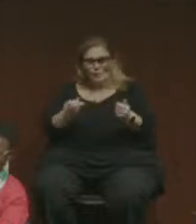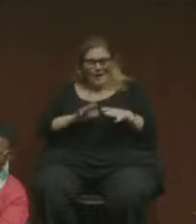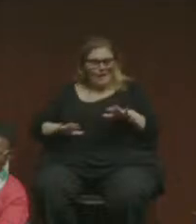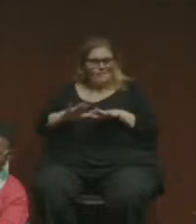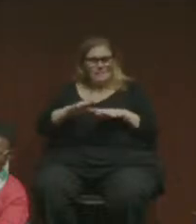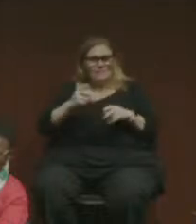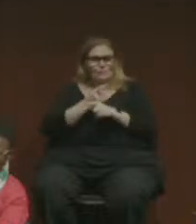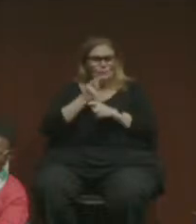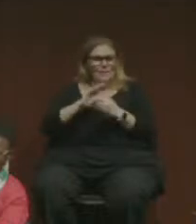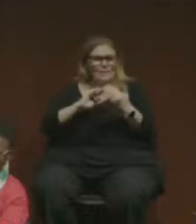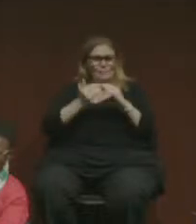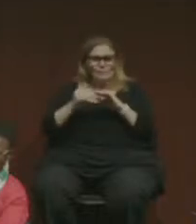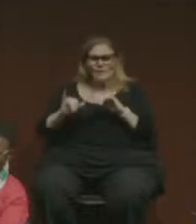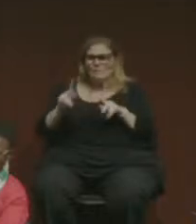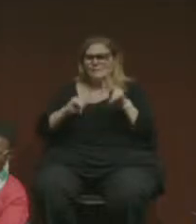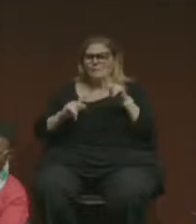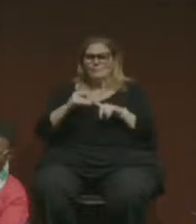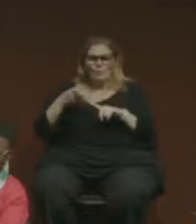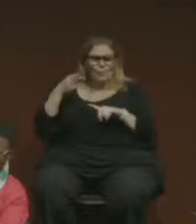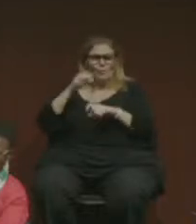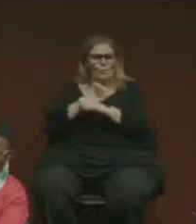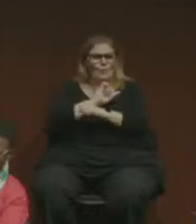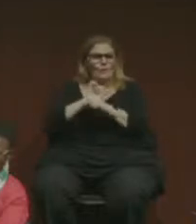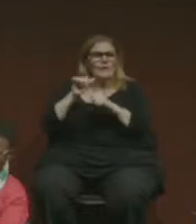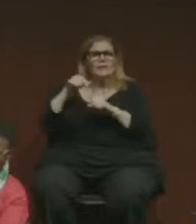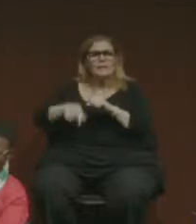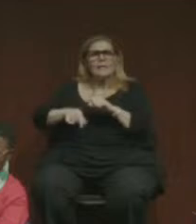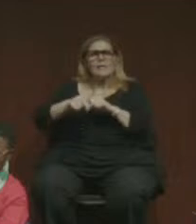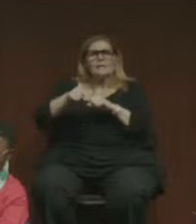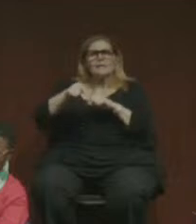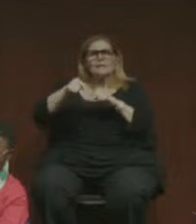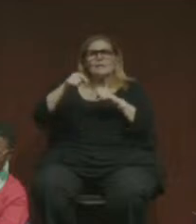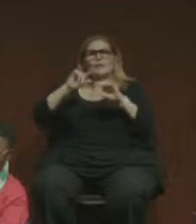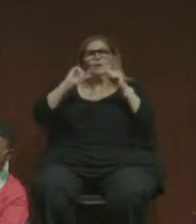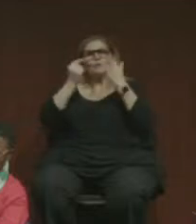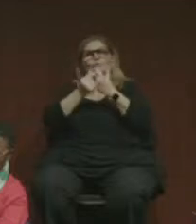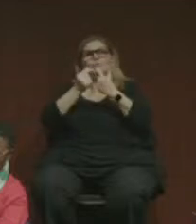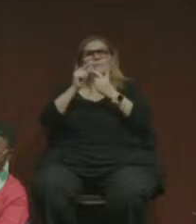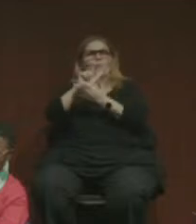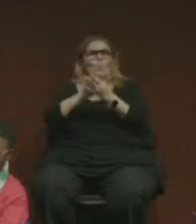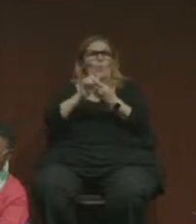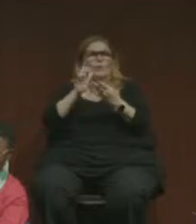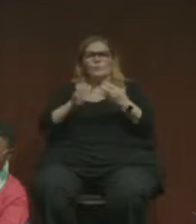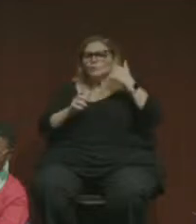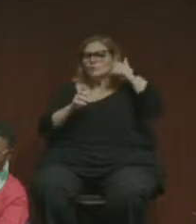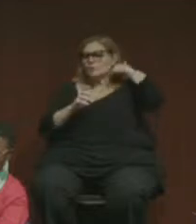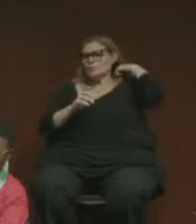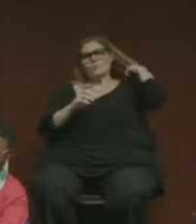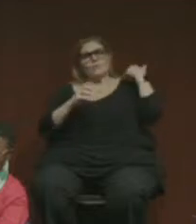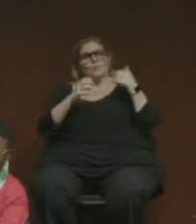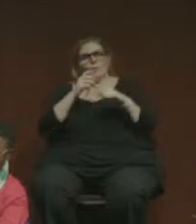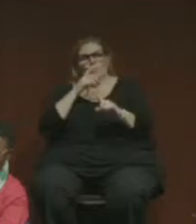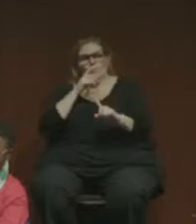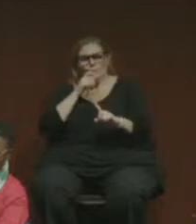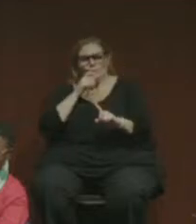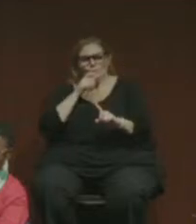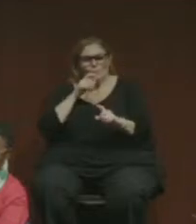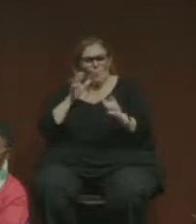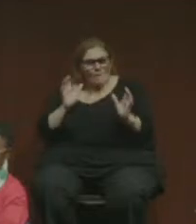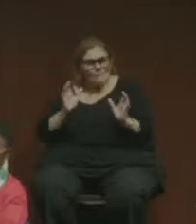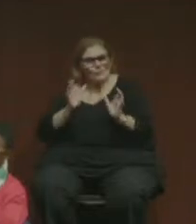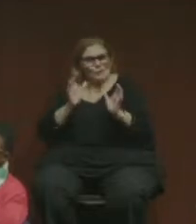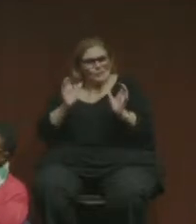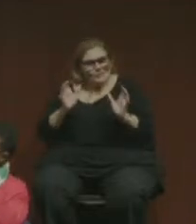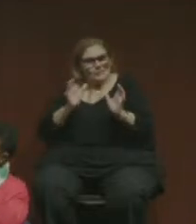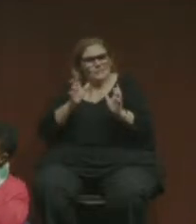thinking about people, you know, who are at work, like the group of lawyers who were pushing to